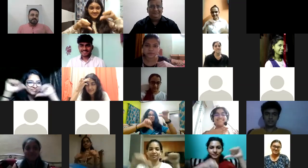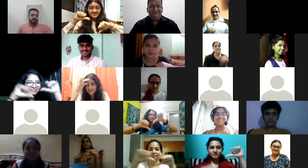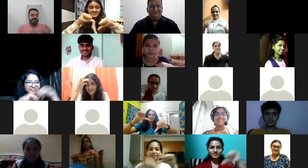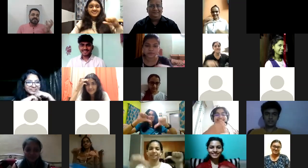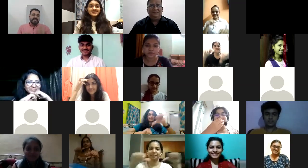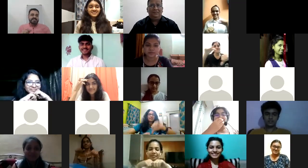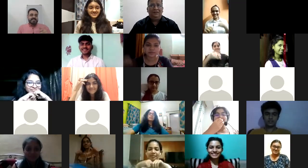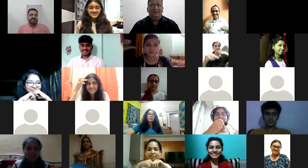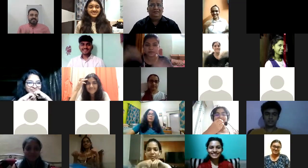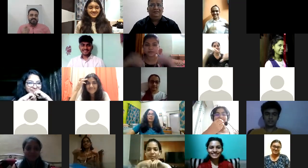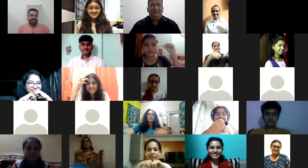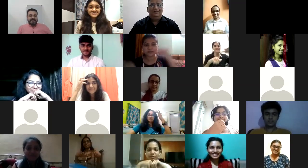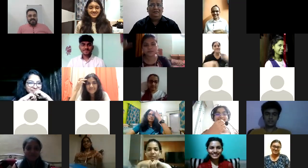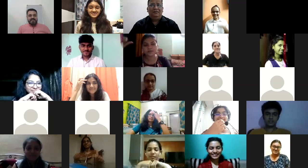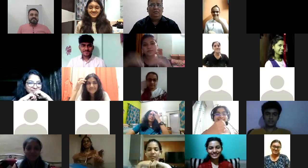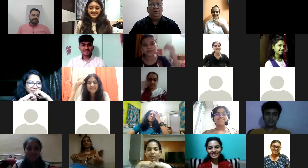mixing things and getting, you know, creating something new.